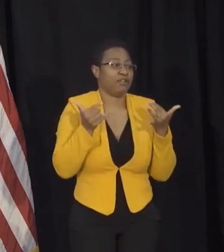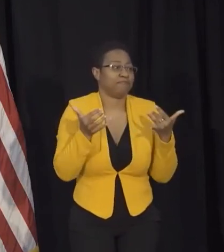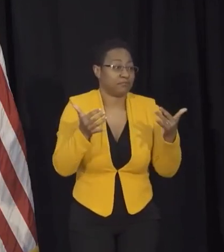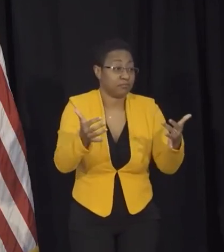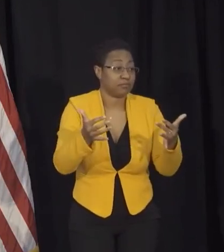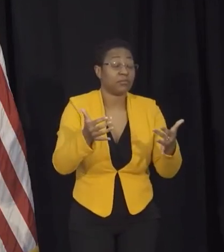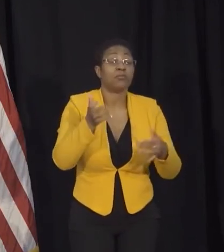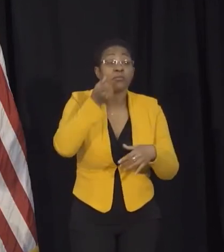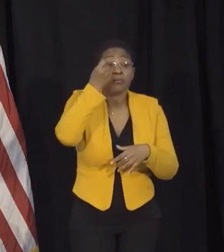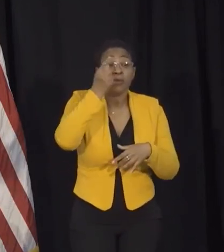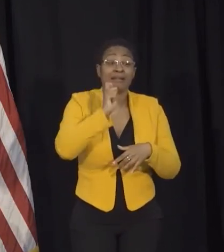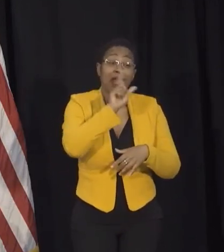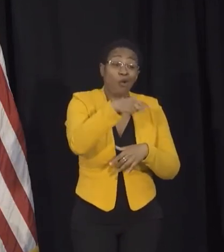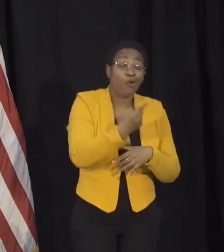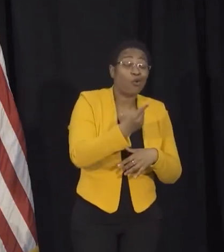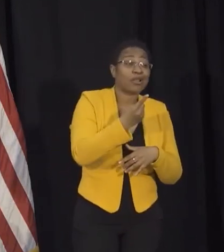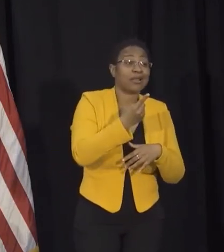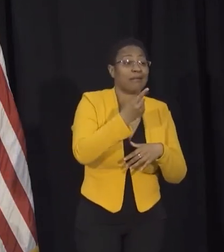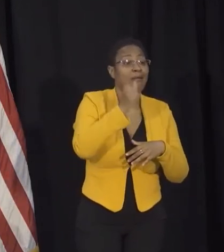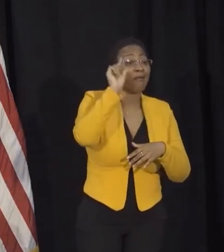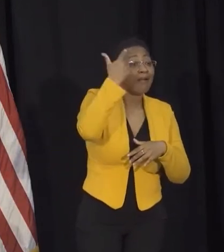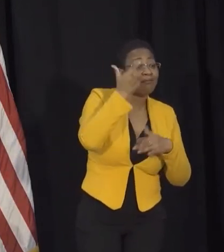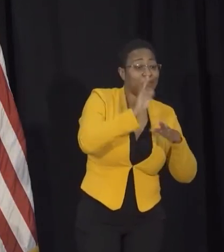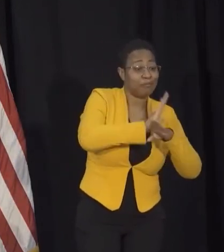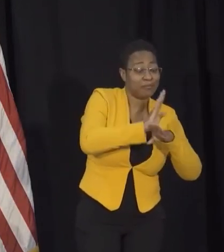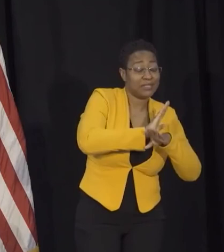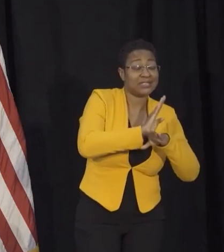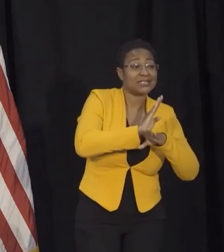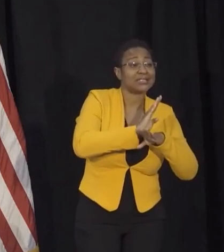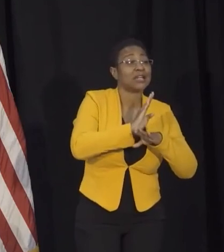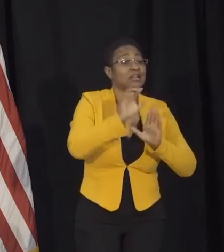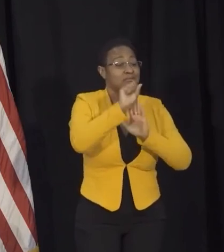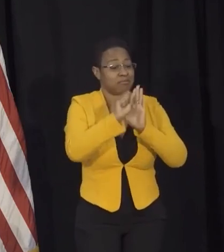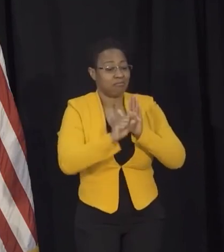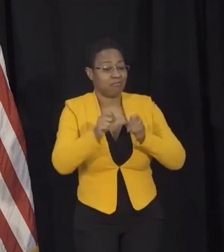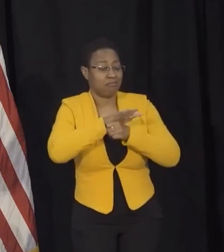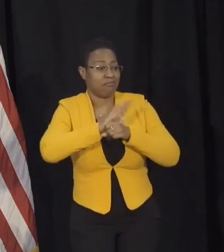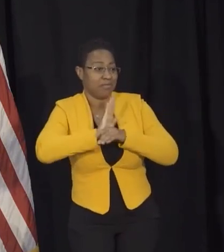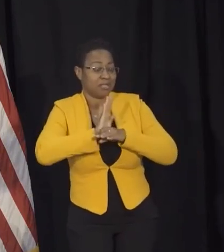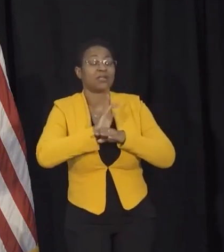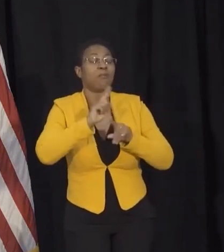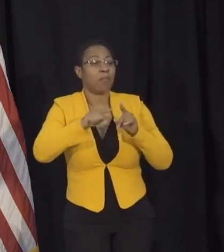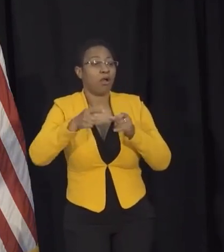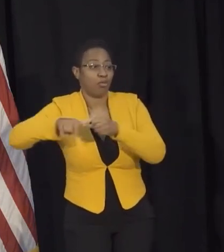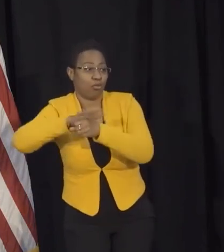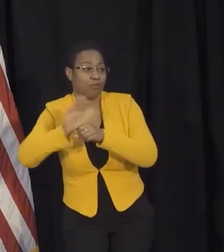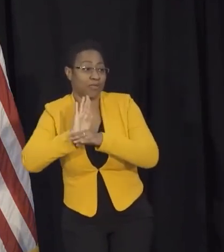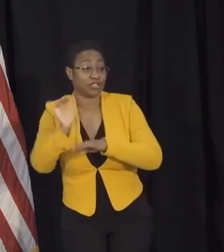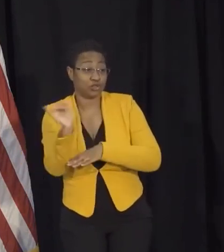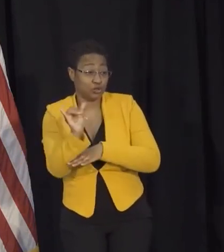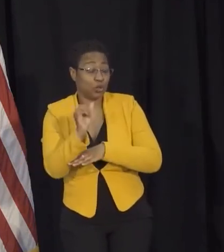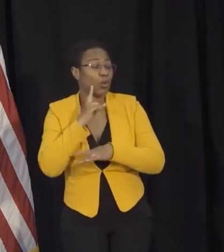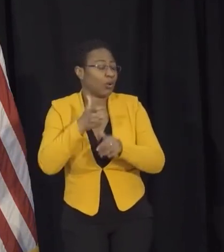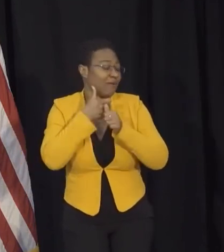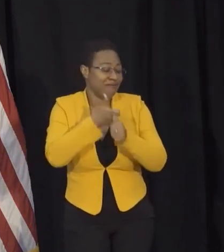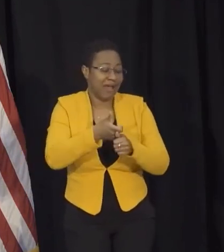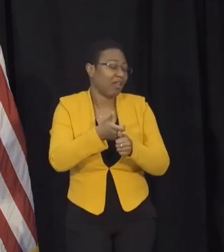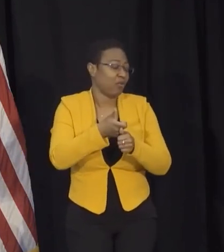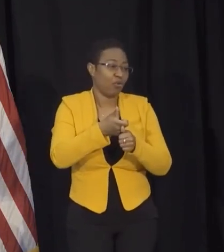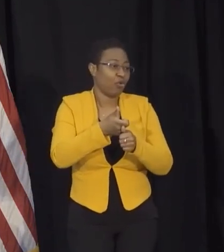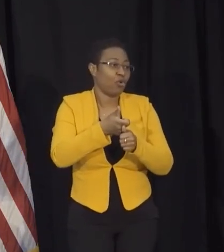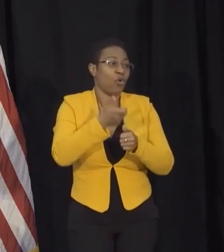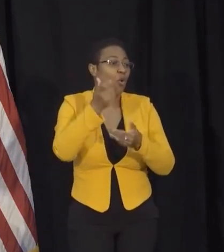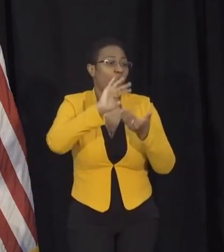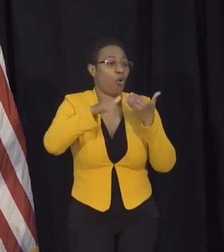to private businesses. So we're not going to do anything other than what's dictated by the science in the city of Detroit, given